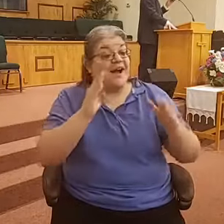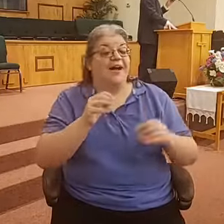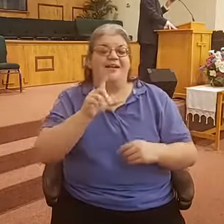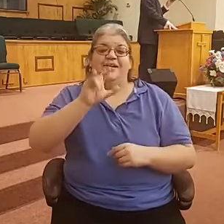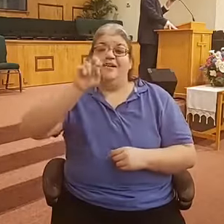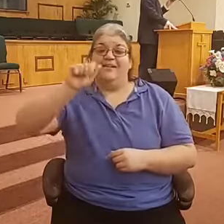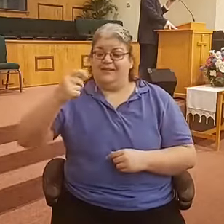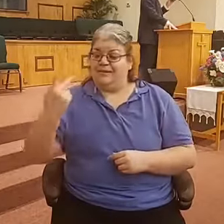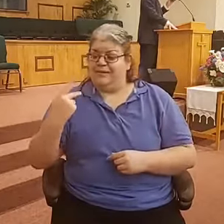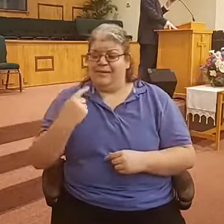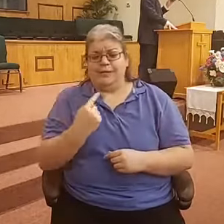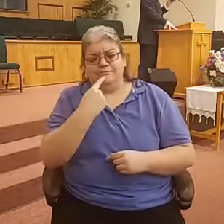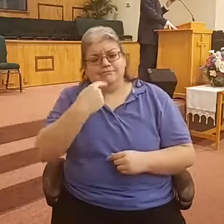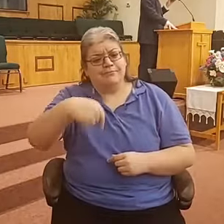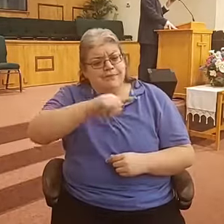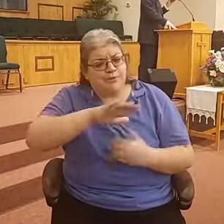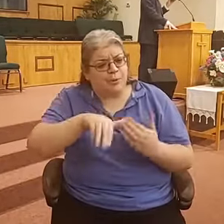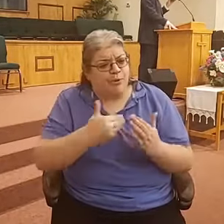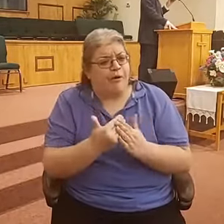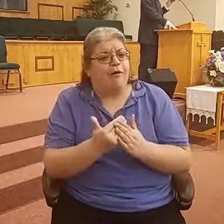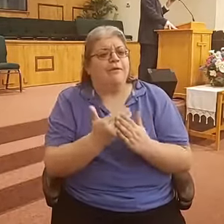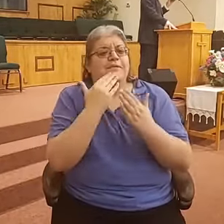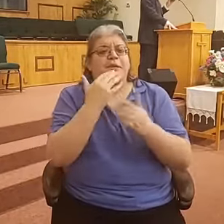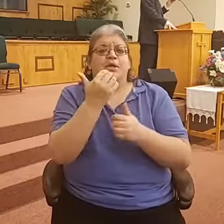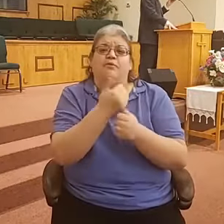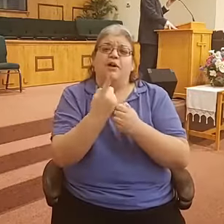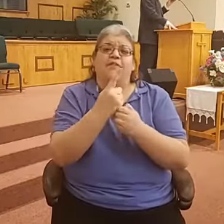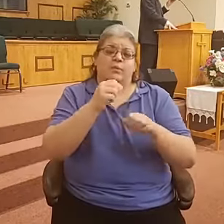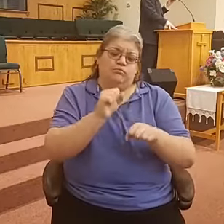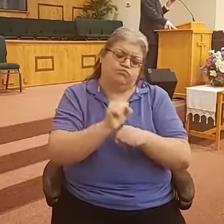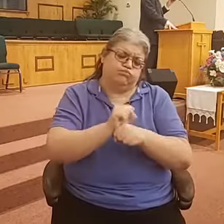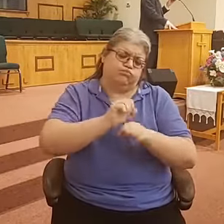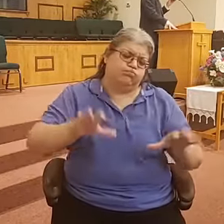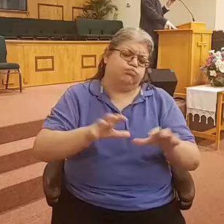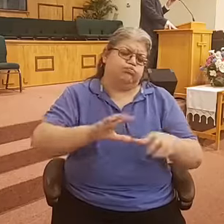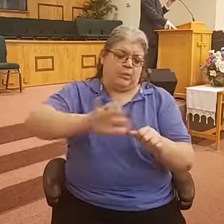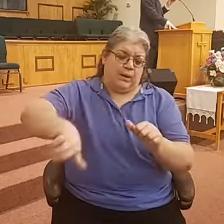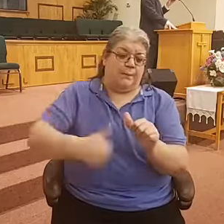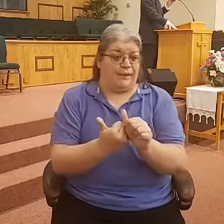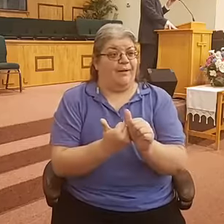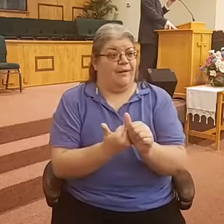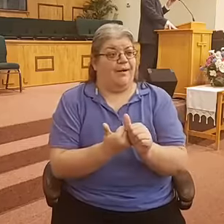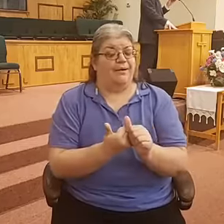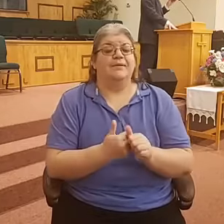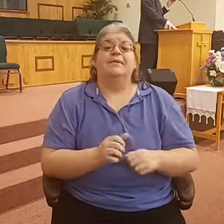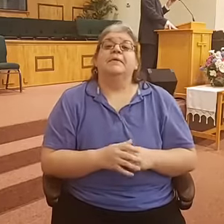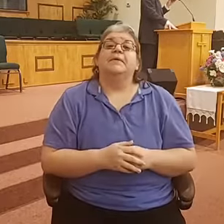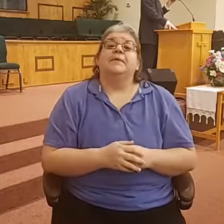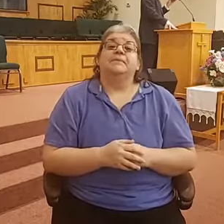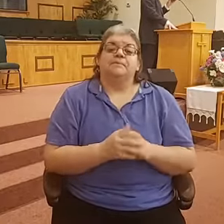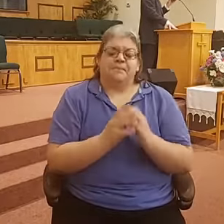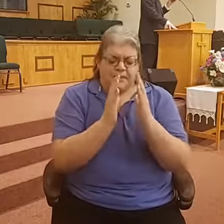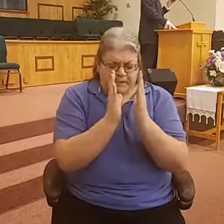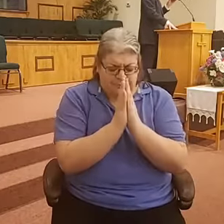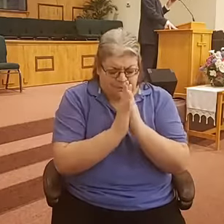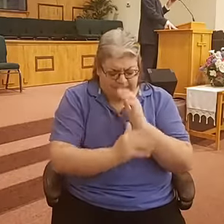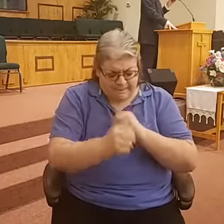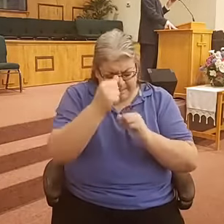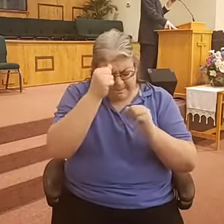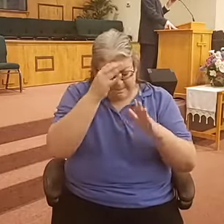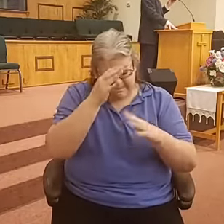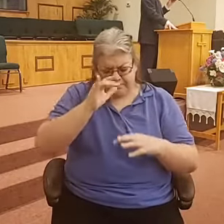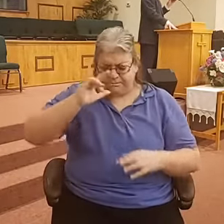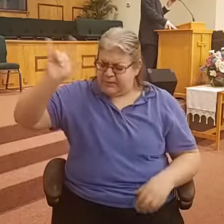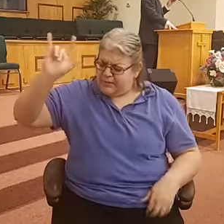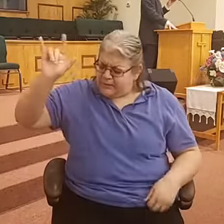all. And thank you for everyone behind the scenes that's making this all come together. So let's go ahead and turn this over. Heavenly Father, I love